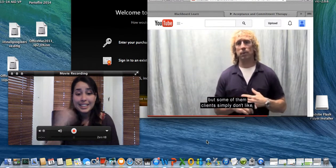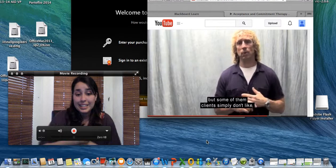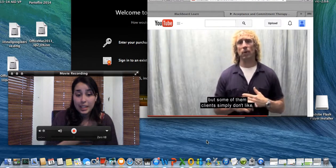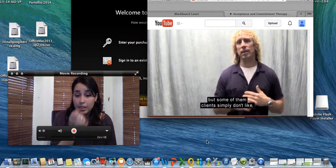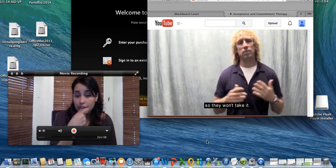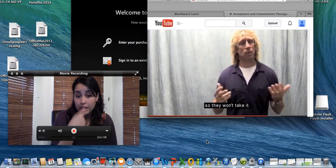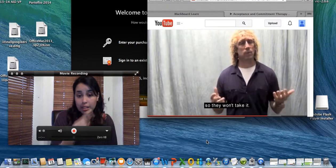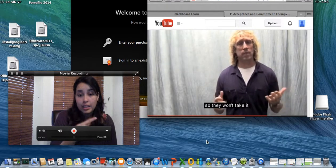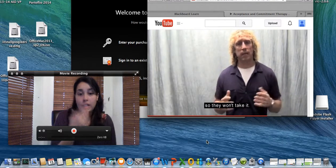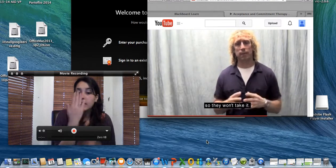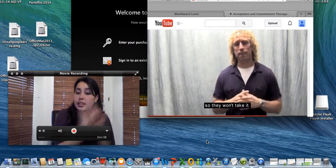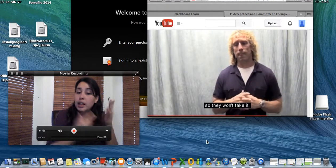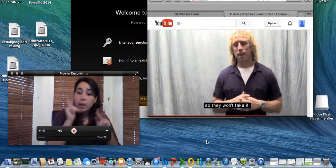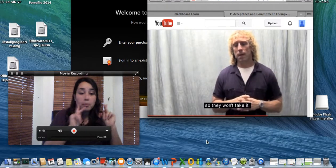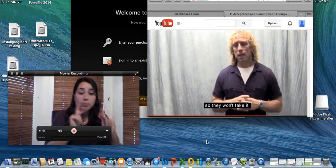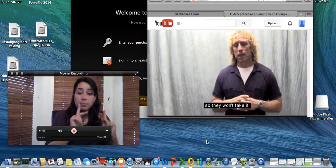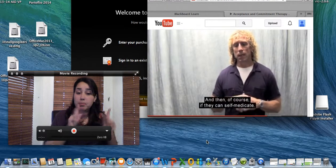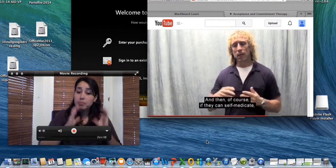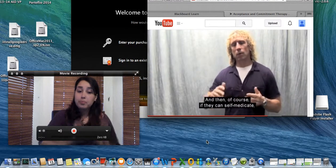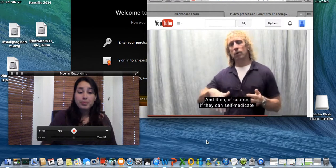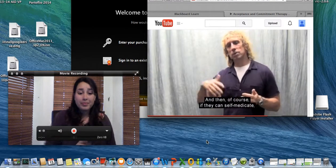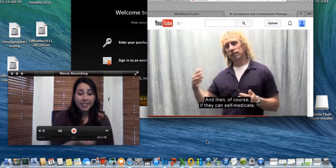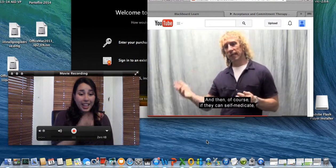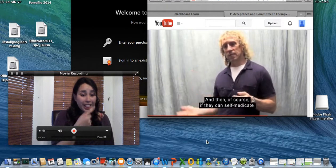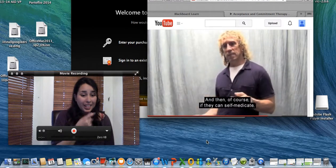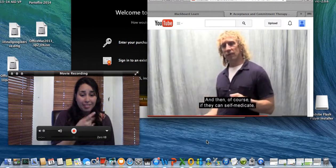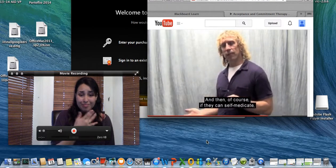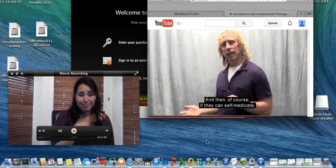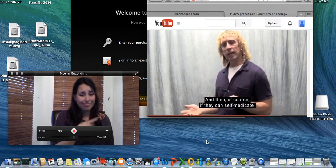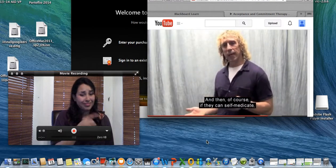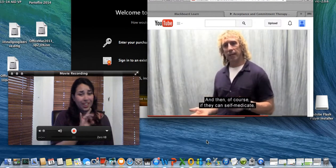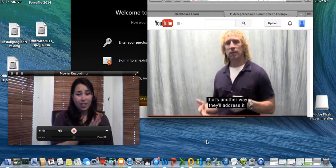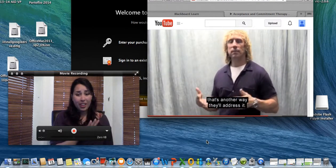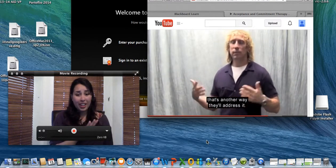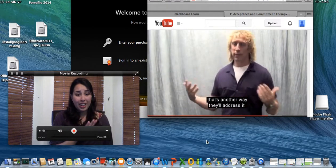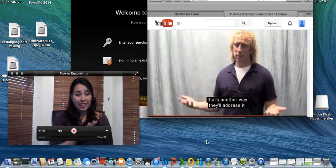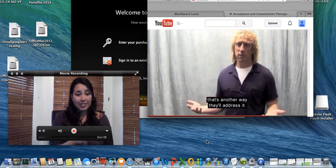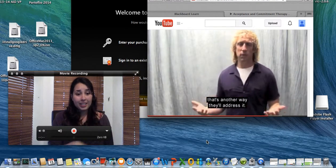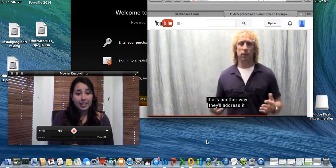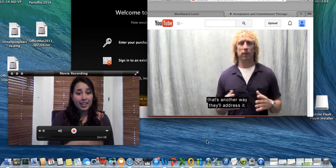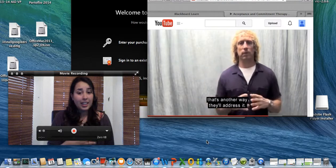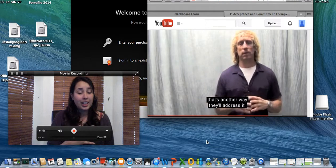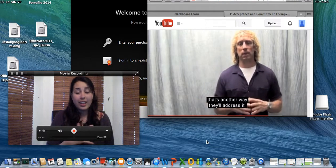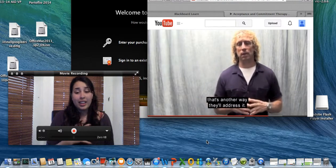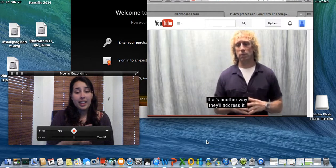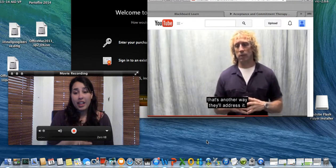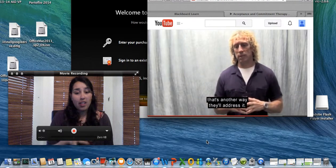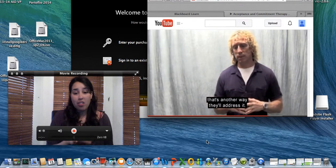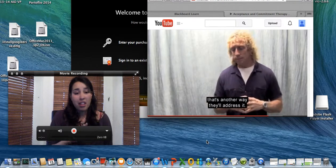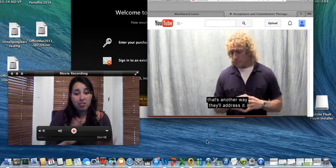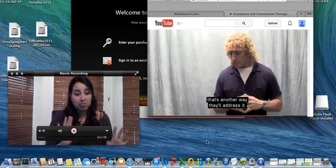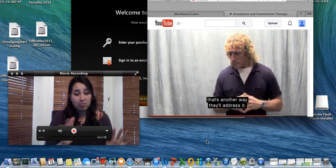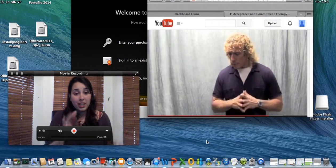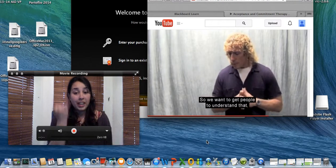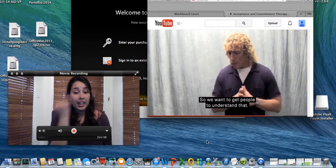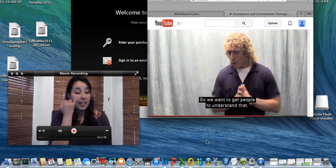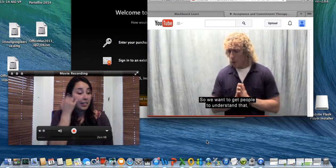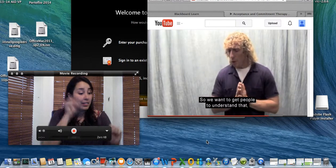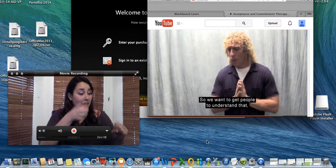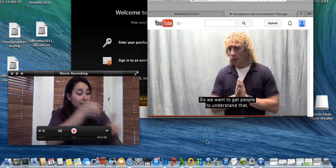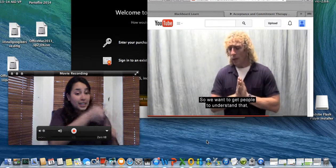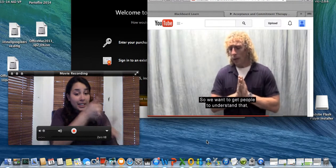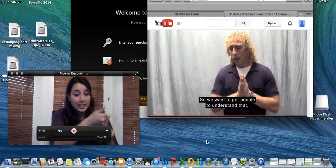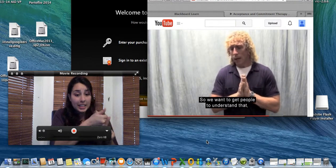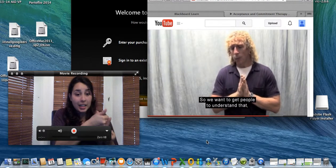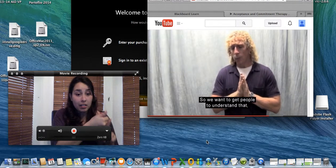clients simply don't like, so they won't take it. And then, of course, if they can self-medicate, that's another way they'll address it.